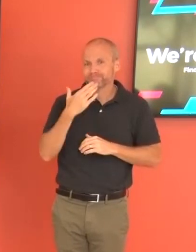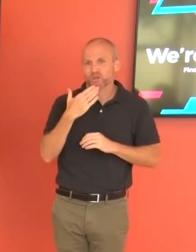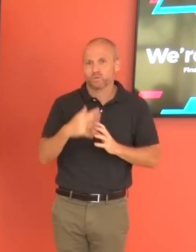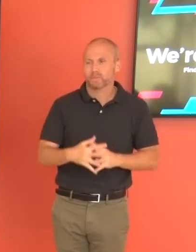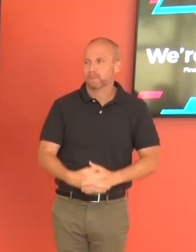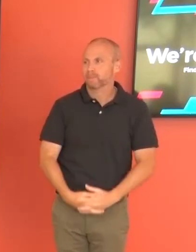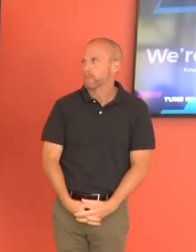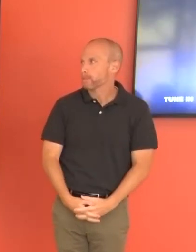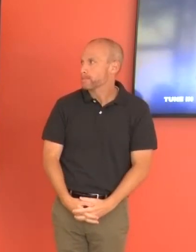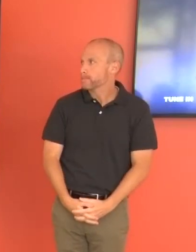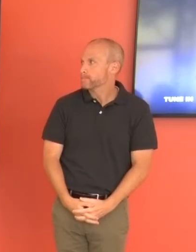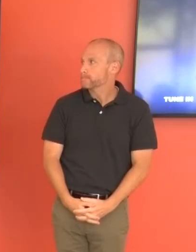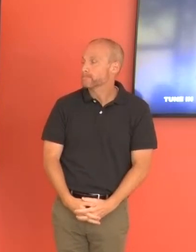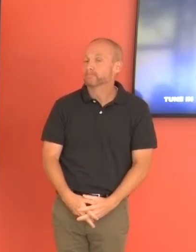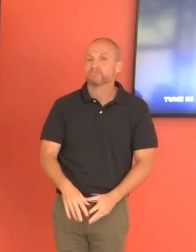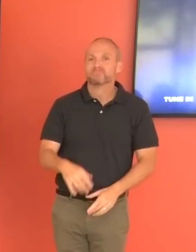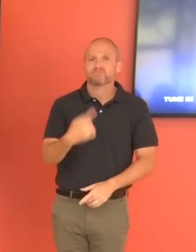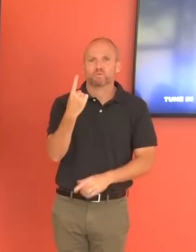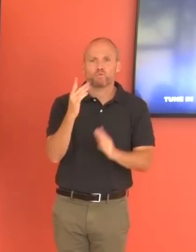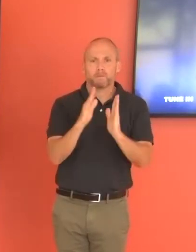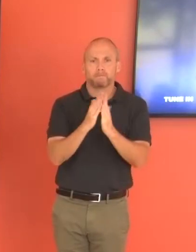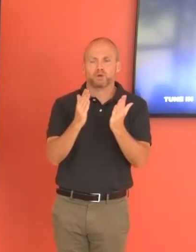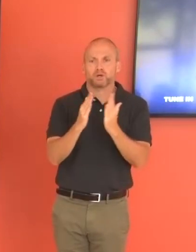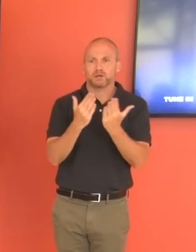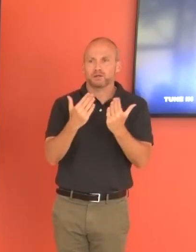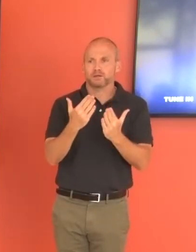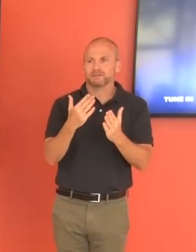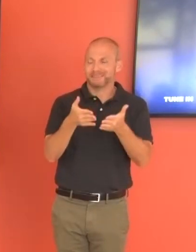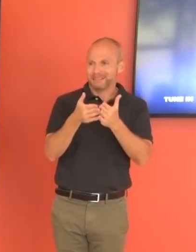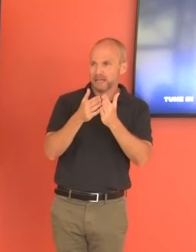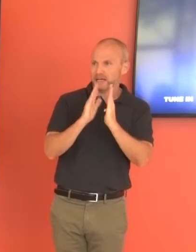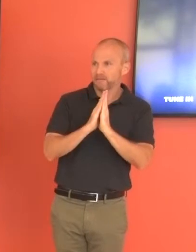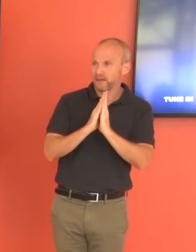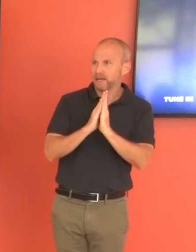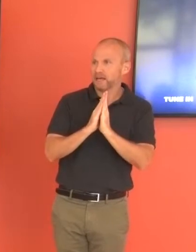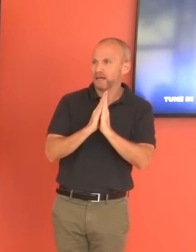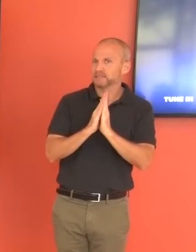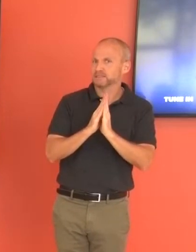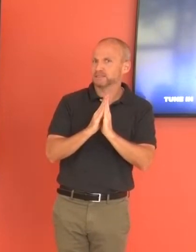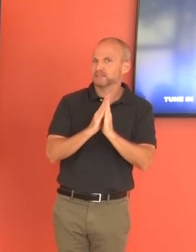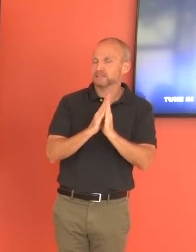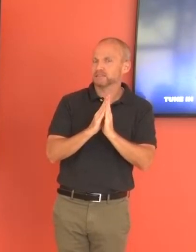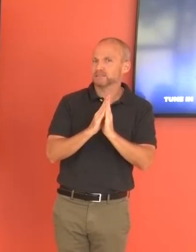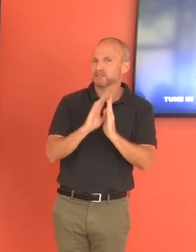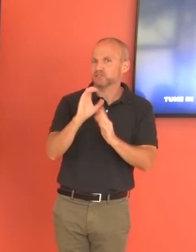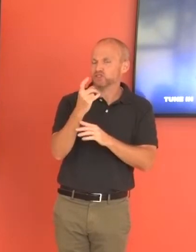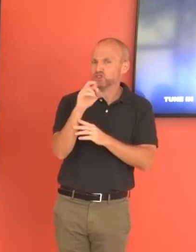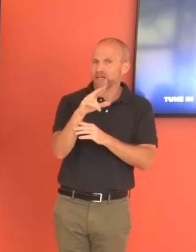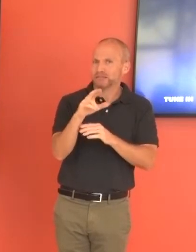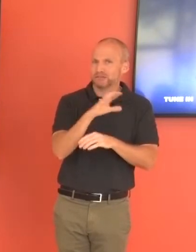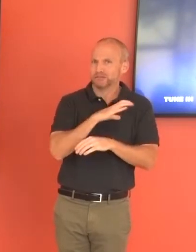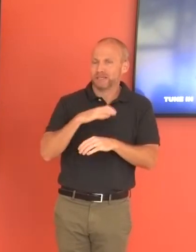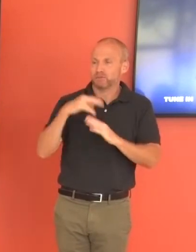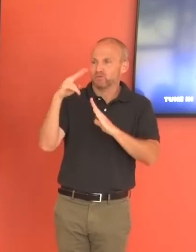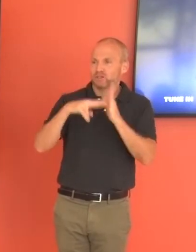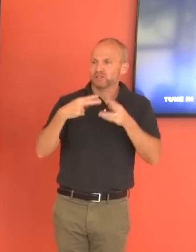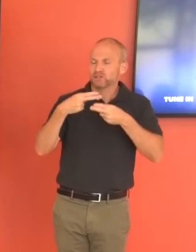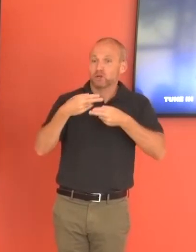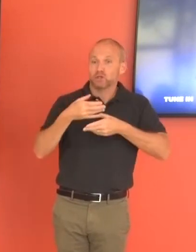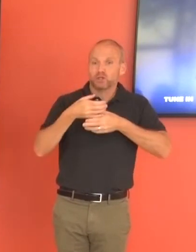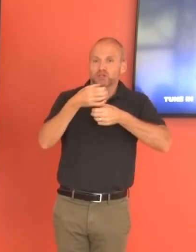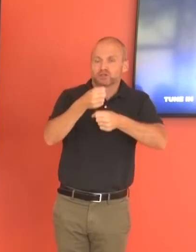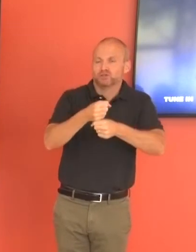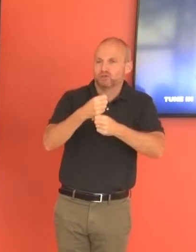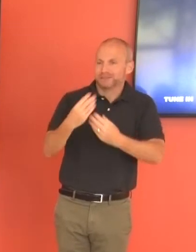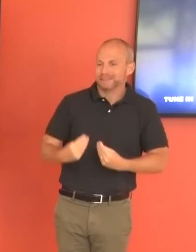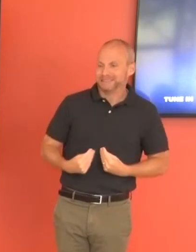you. You know, one of the books that I've asked the cabinet to read right now is a book called Trust and Inspire by